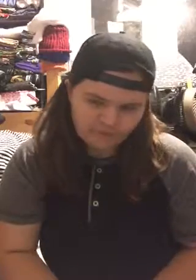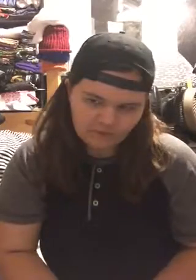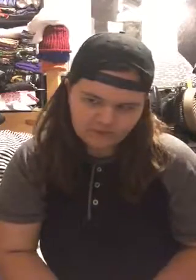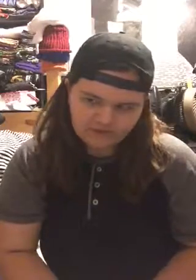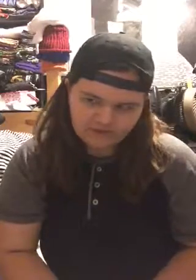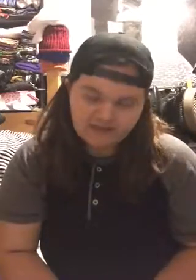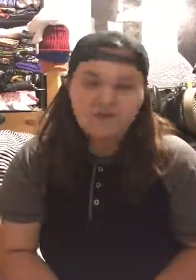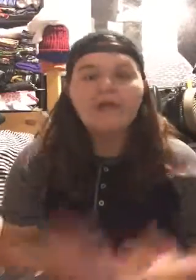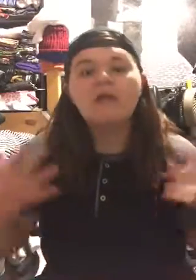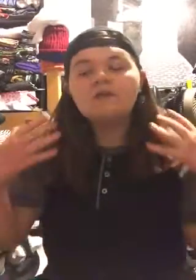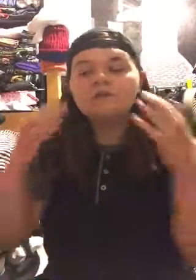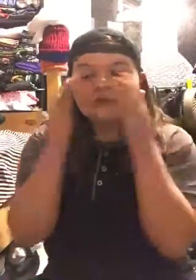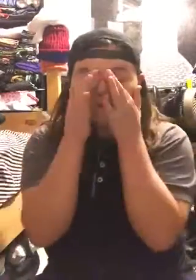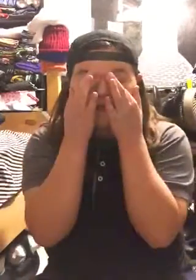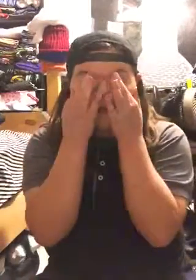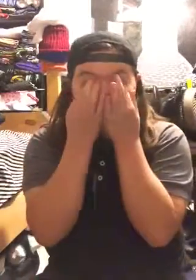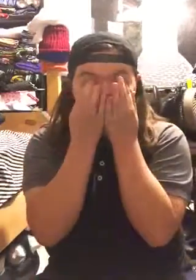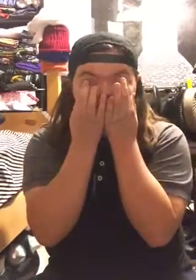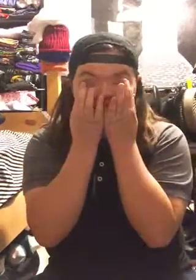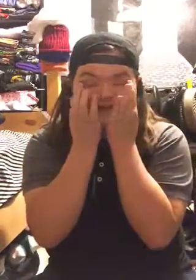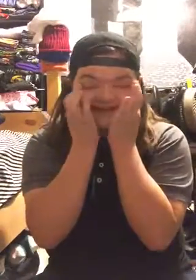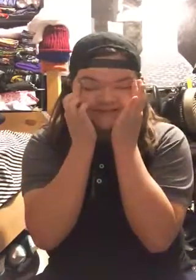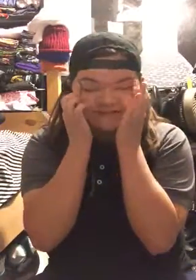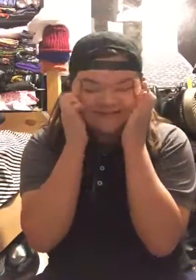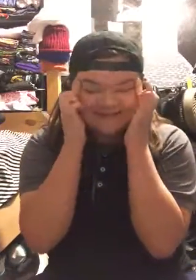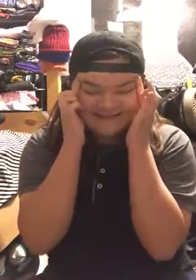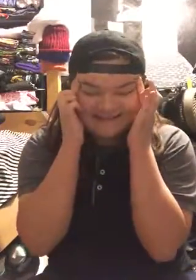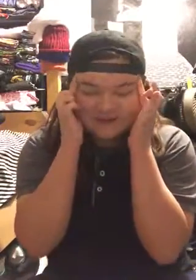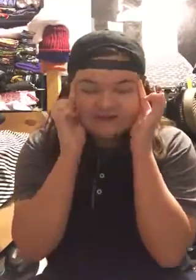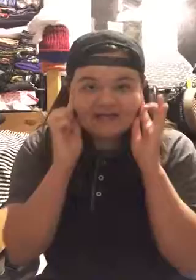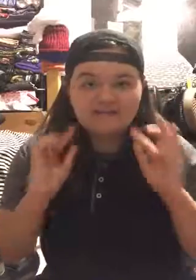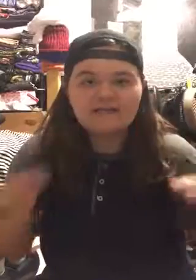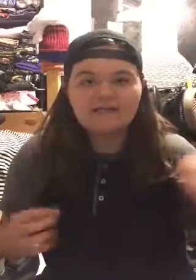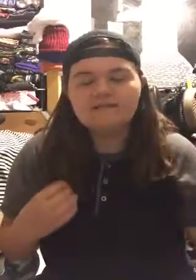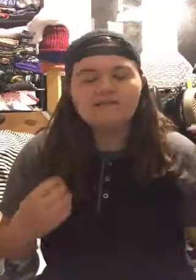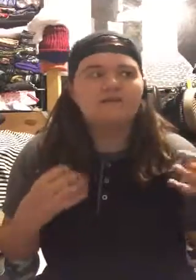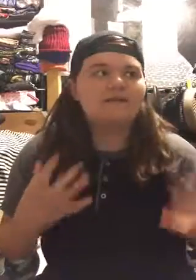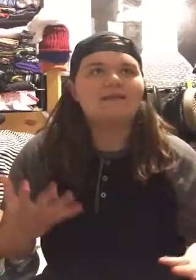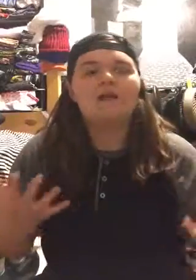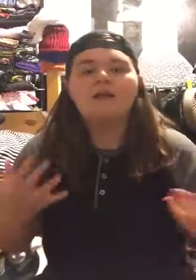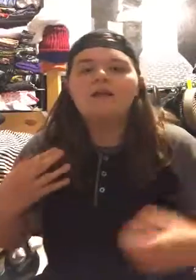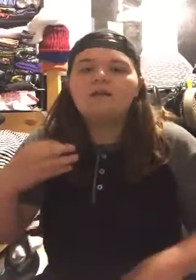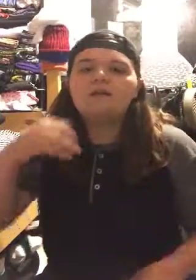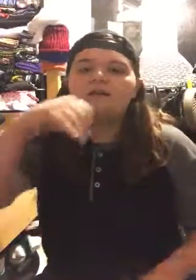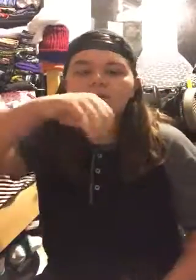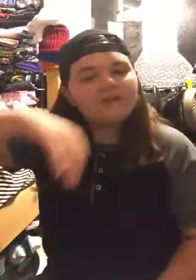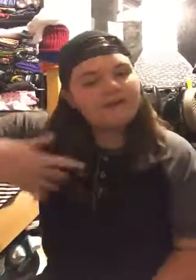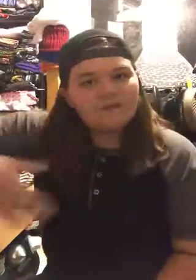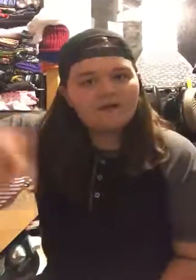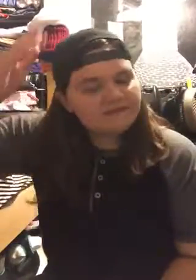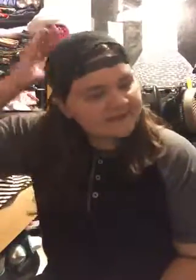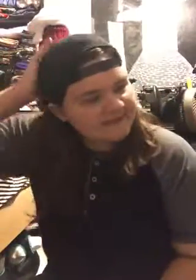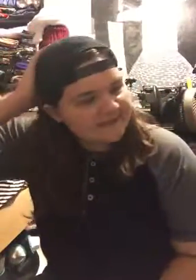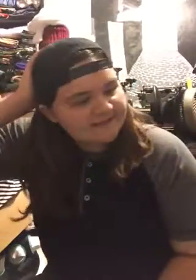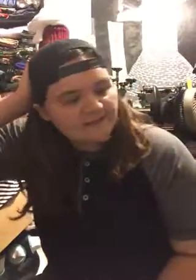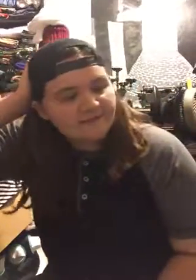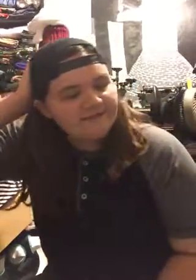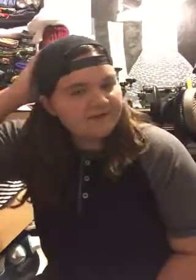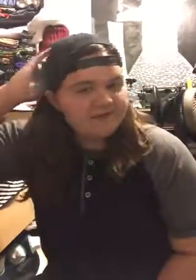what was truck again? Okay, so truck was a hard one to find because there are a lot of signs. I say a lot. There's a pretty good amount of signs in ASL that they're